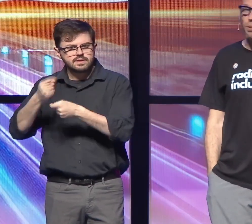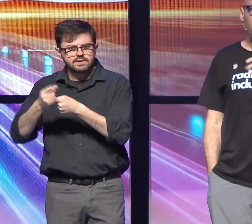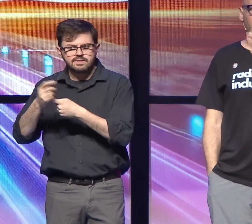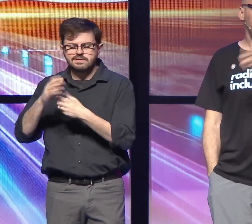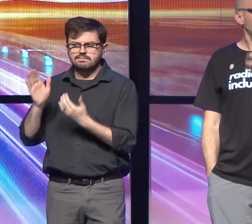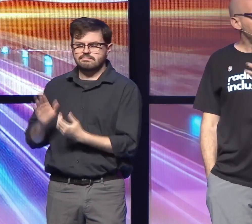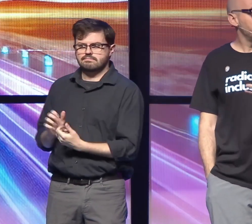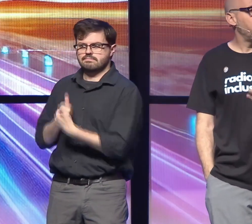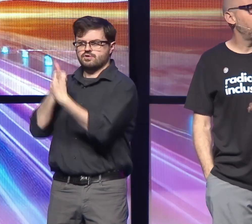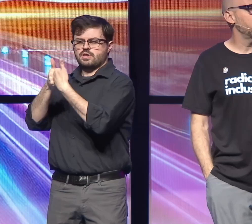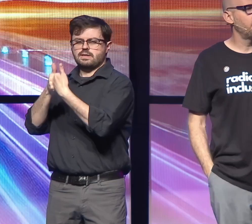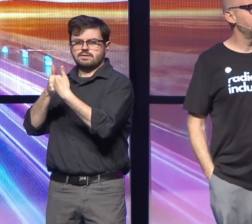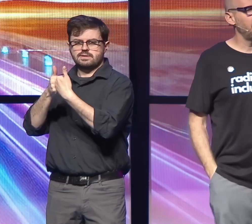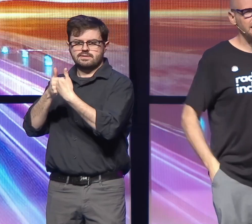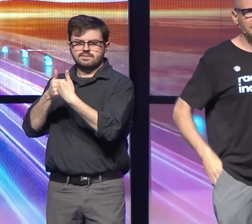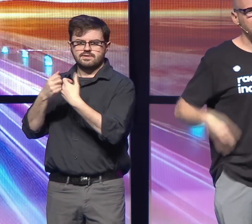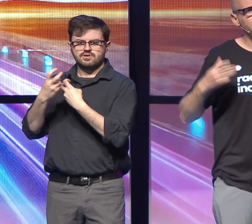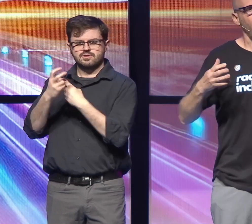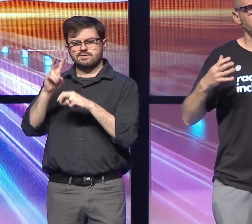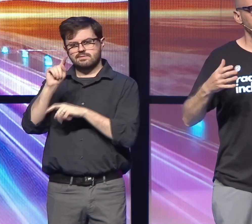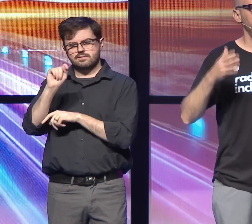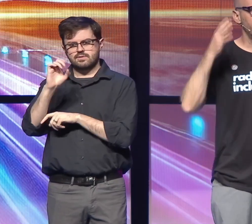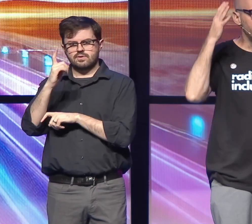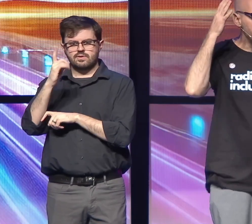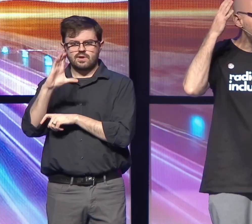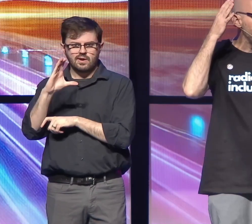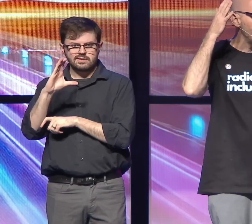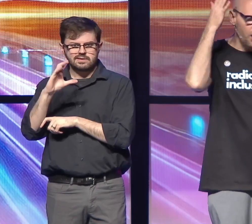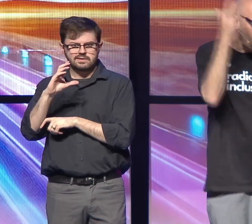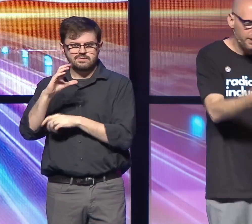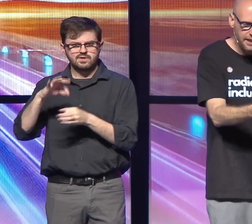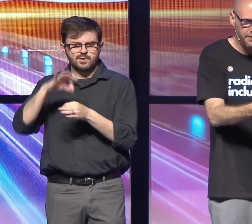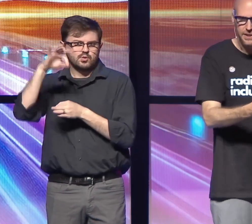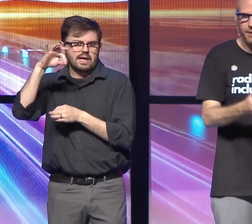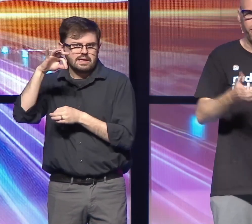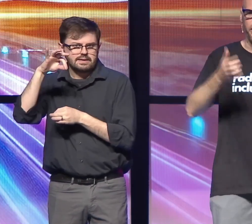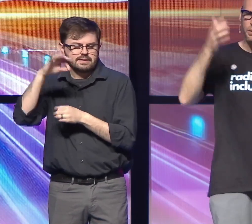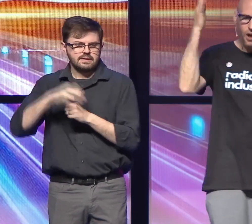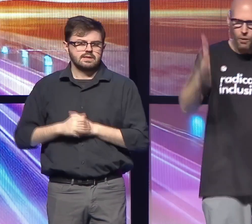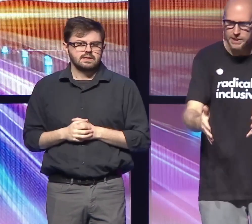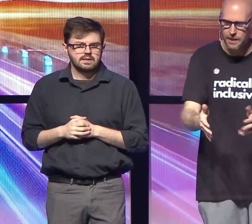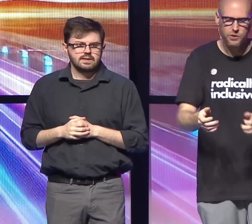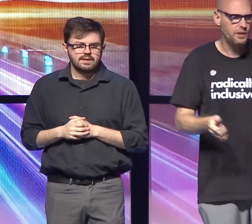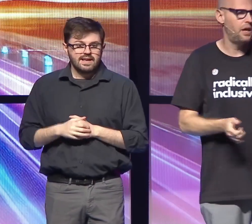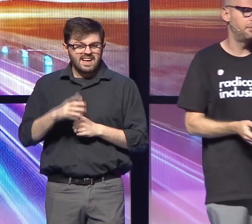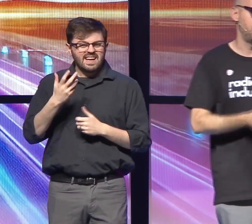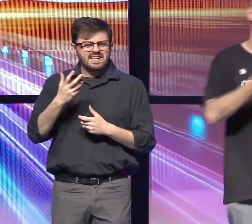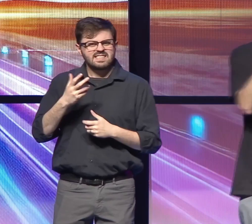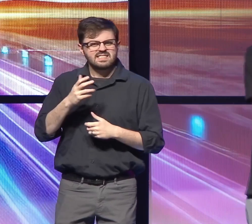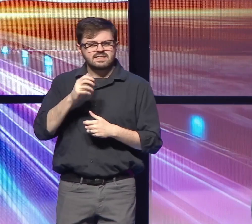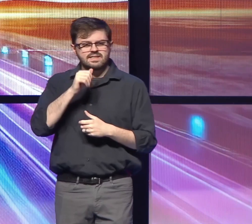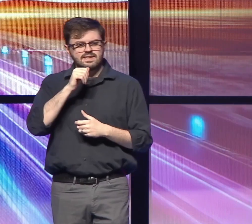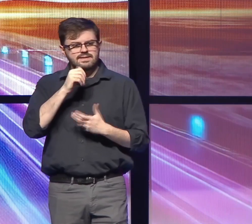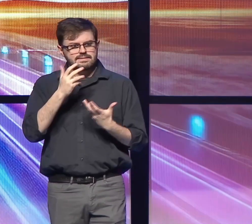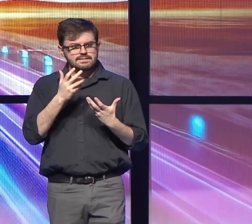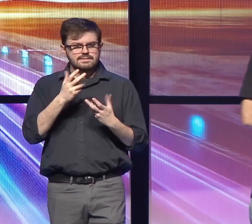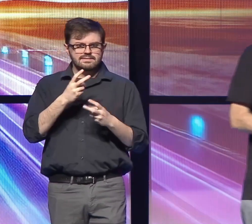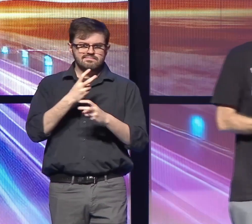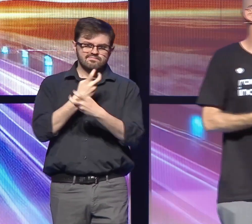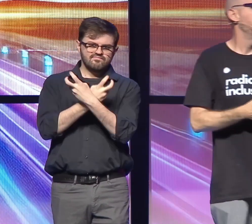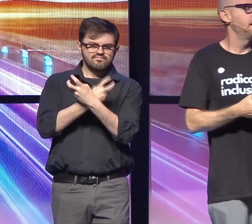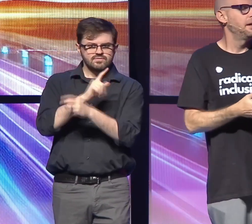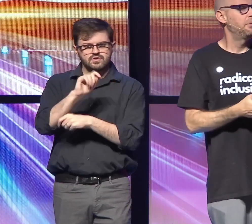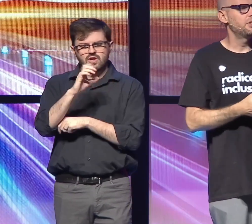And that's part of what today's about, is recognizing it is toxic to say that we always have to separate, or we always have to accommodate, or we always have to be